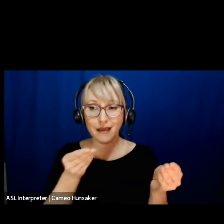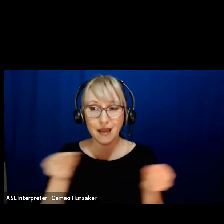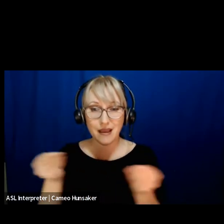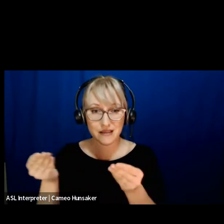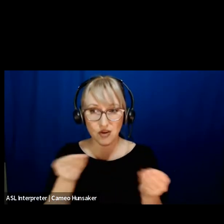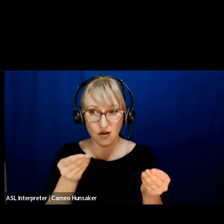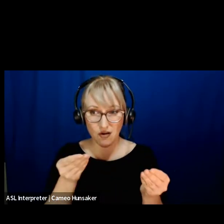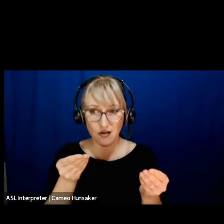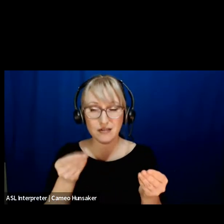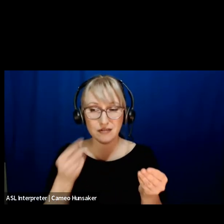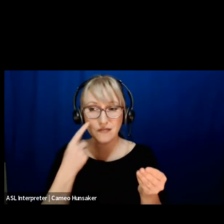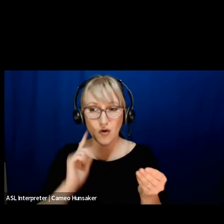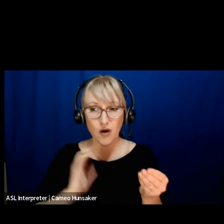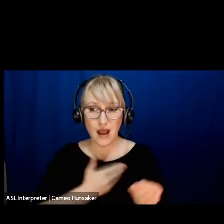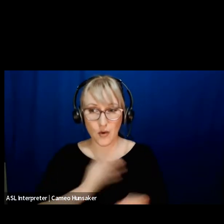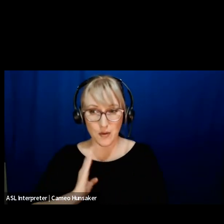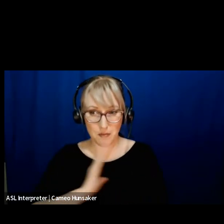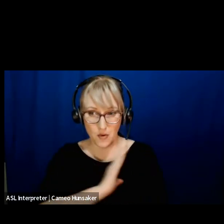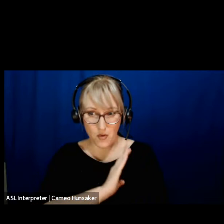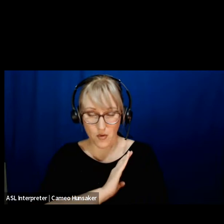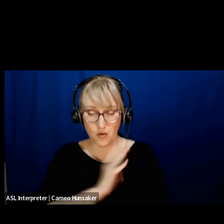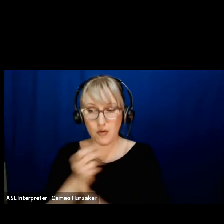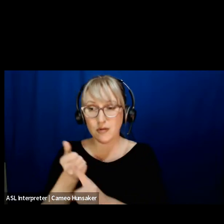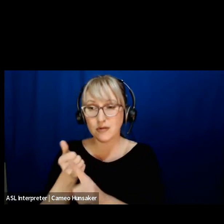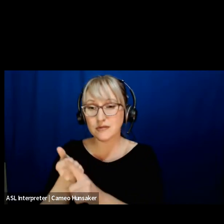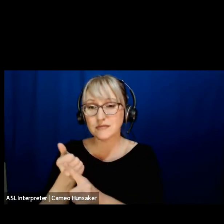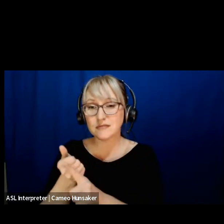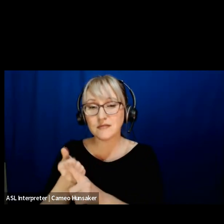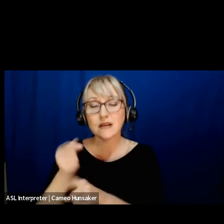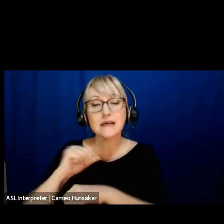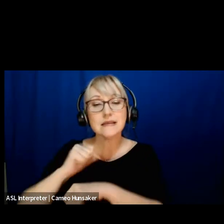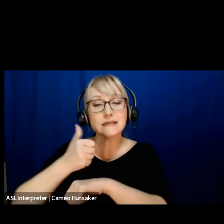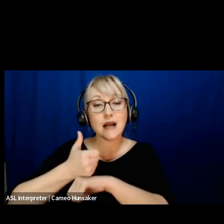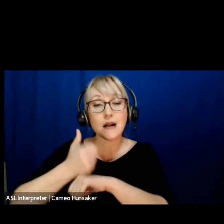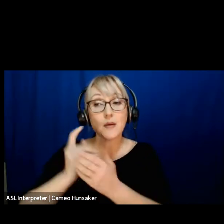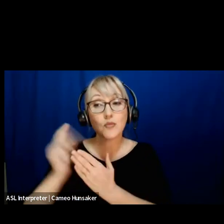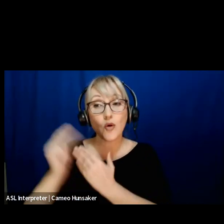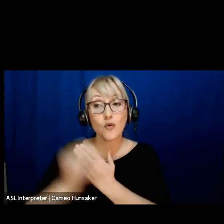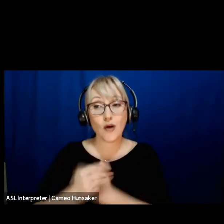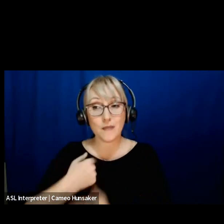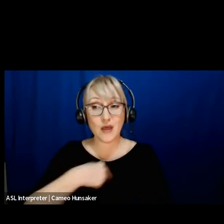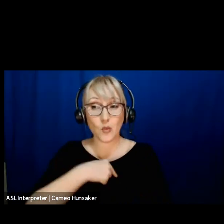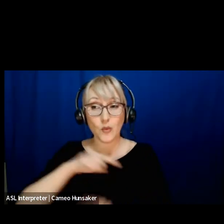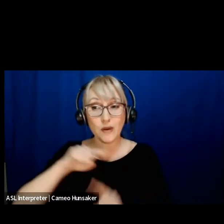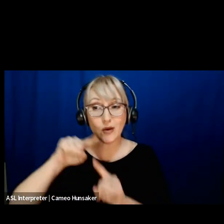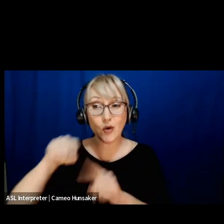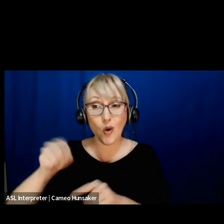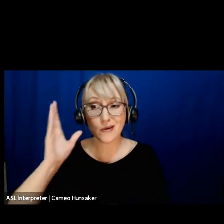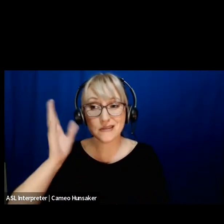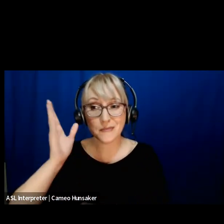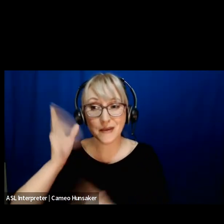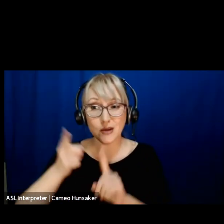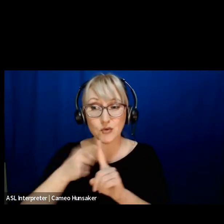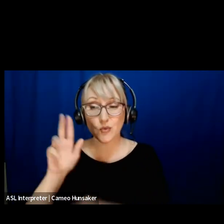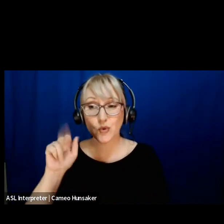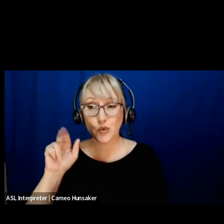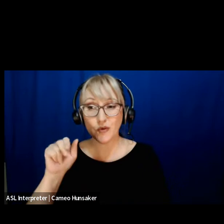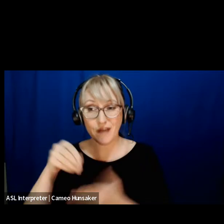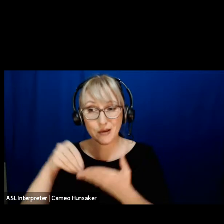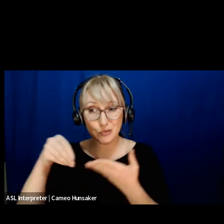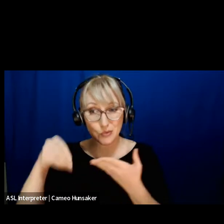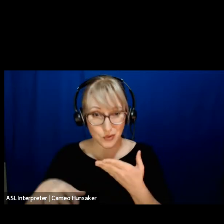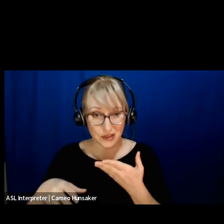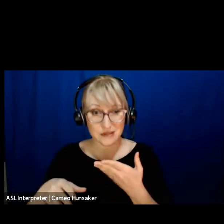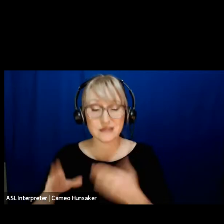our board. And she has set up a program where we go and speak with the University of Arizona students. We're going to have